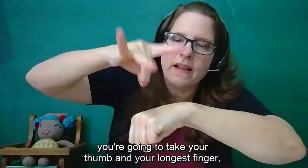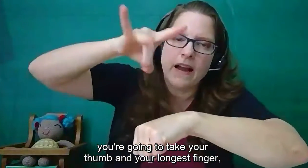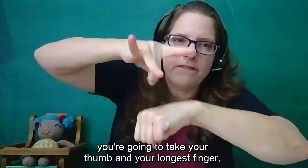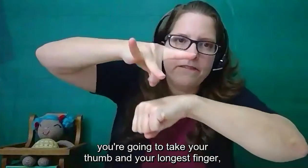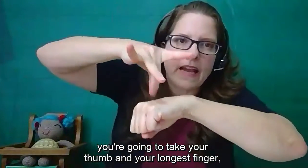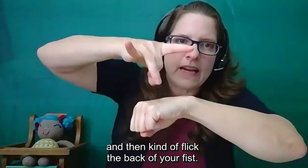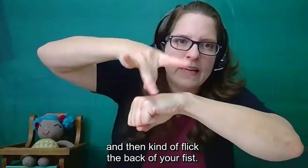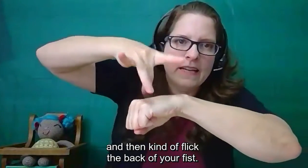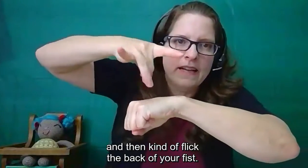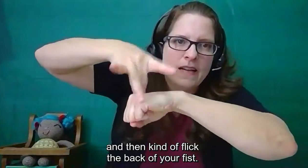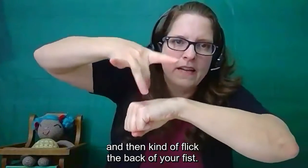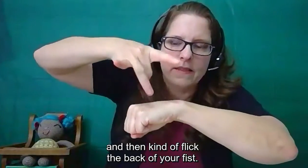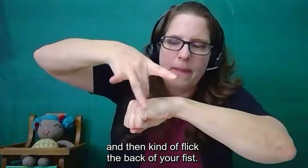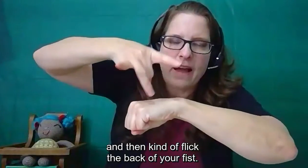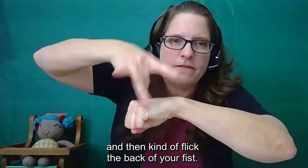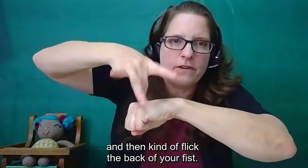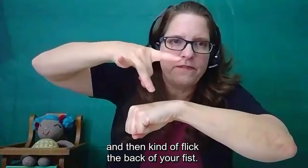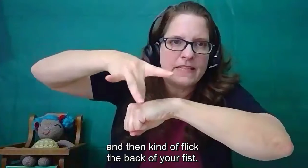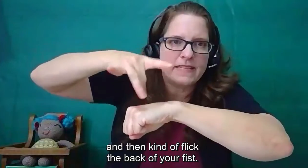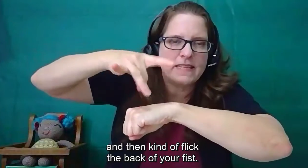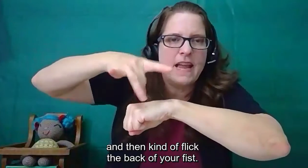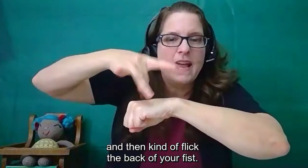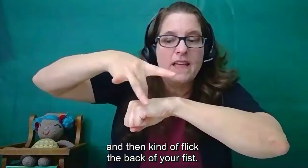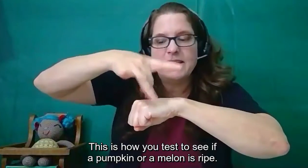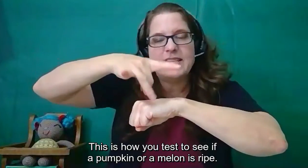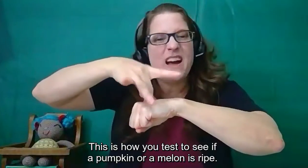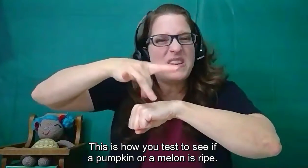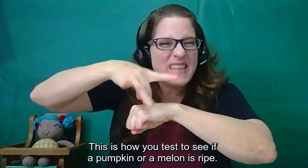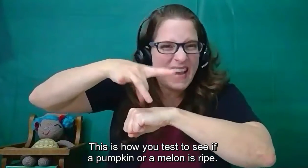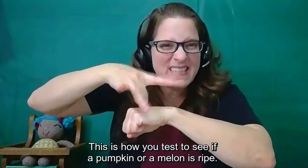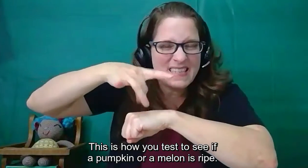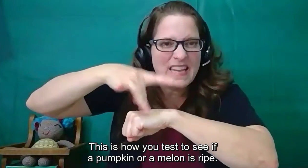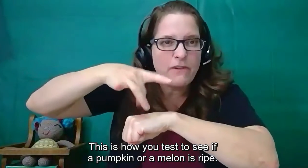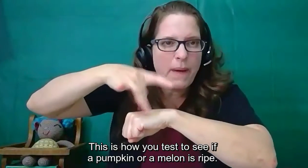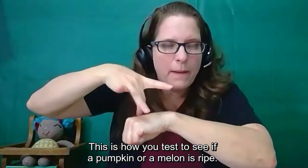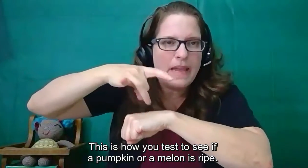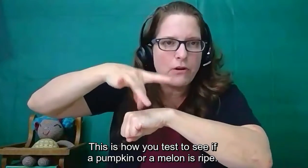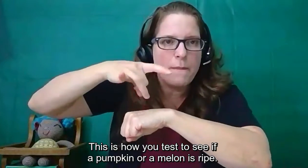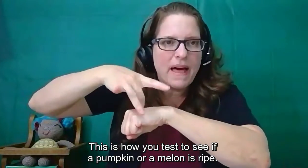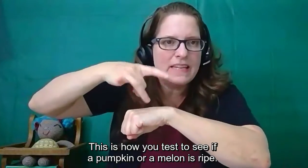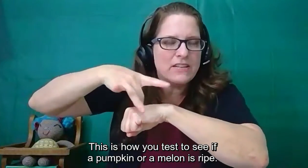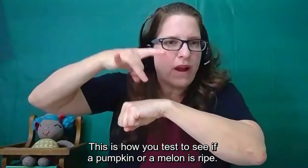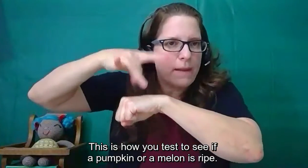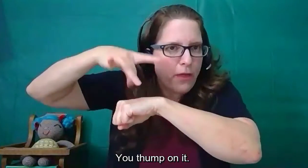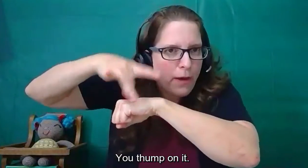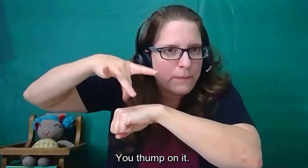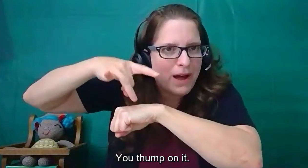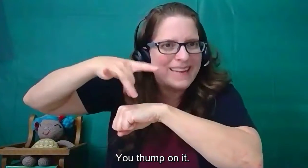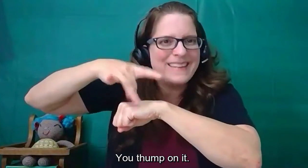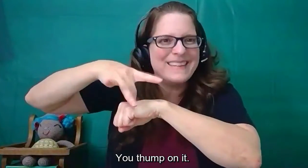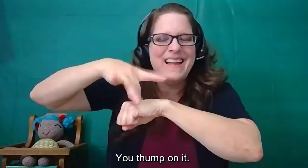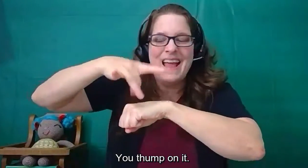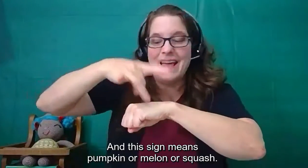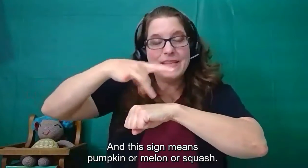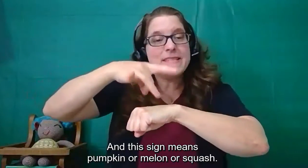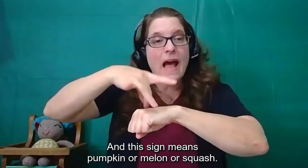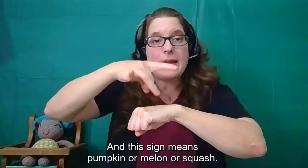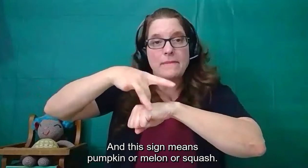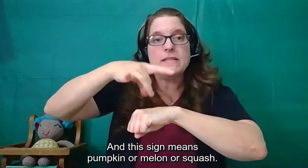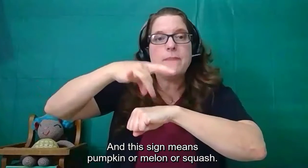kind of flick the back of your fist. This is how you test to see if a pumpkin or a melon is ripe. You thump on it. And this sign means